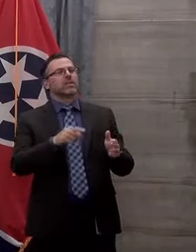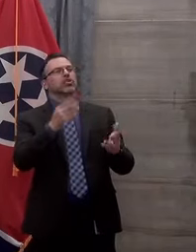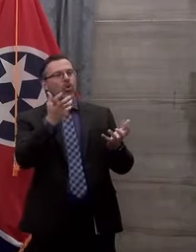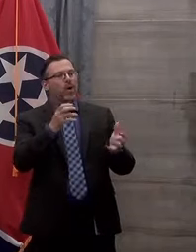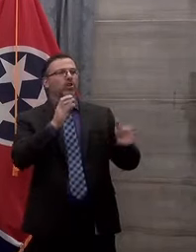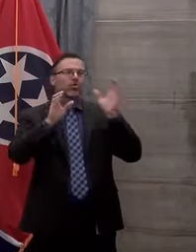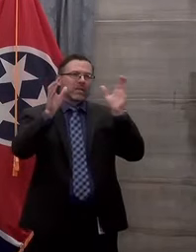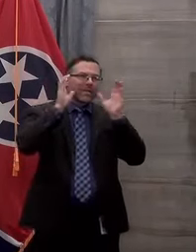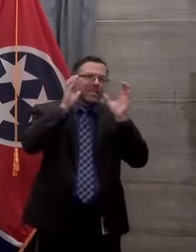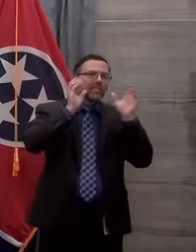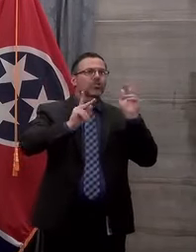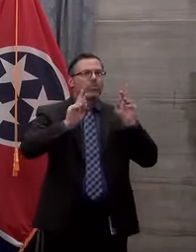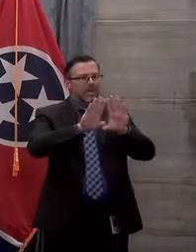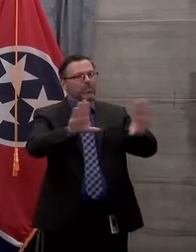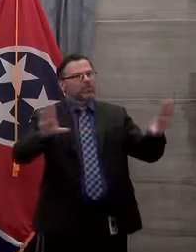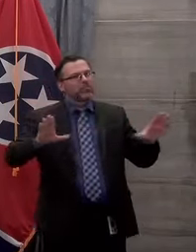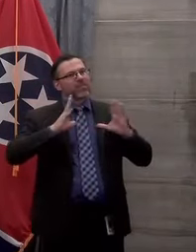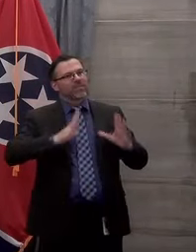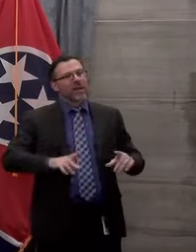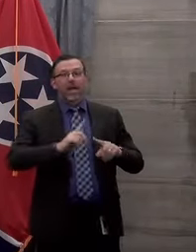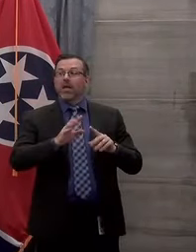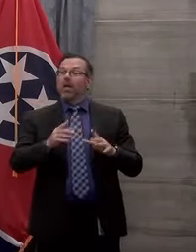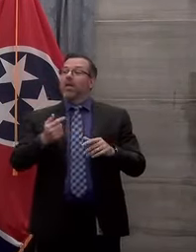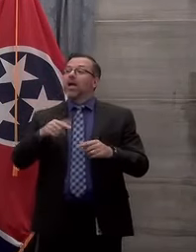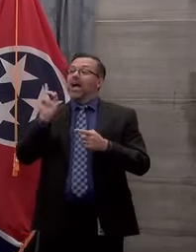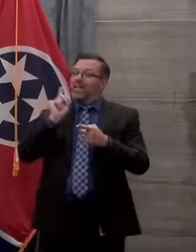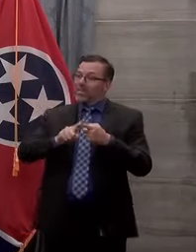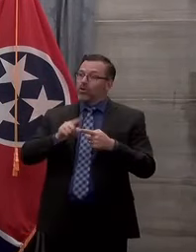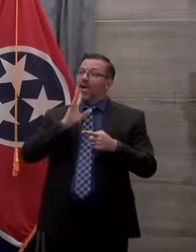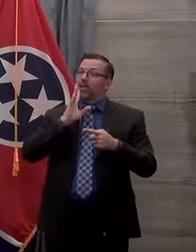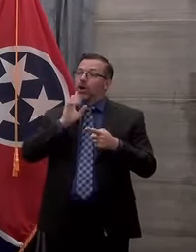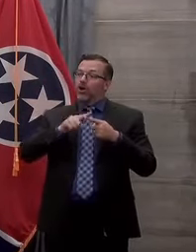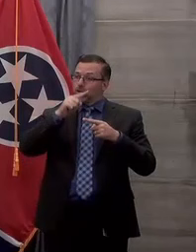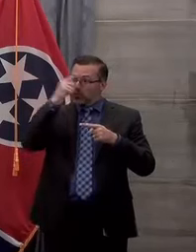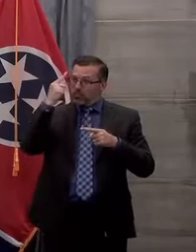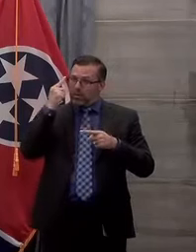Yeah, and until I've had conversation with Black leaders,